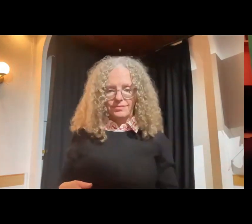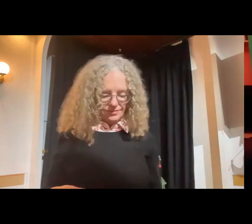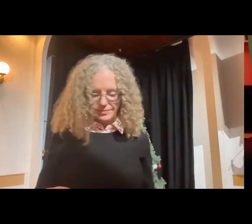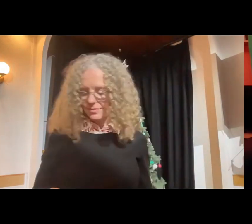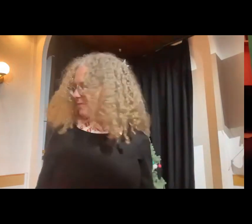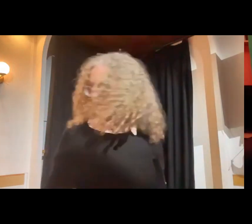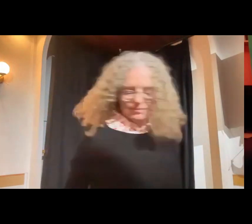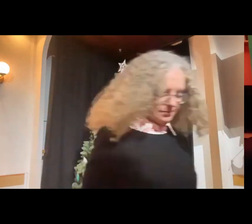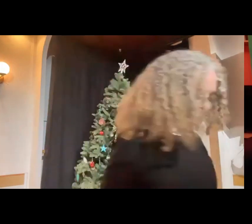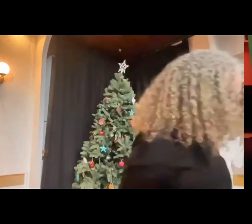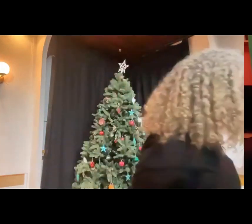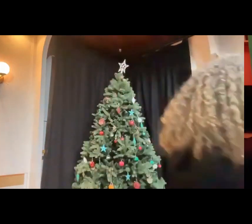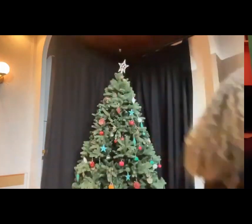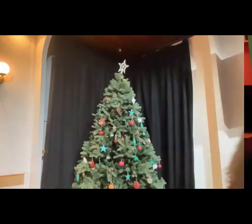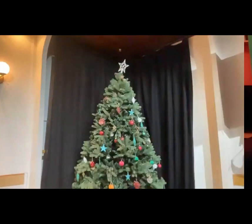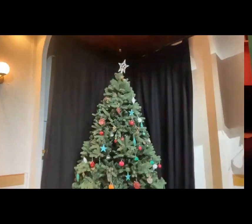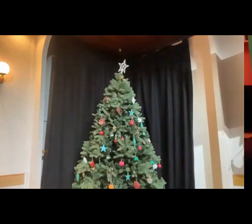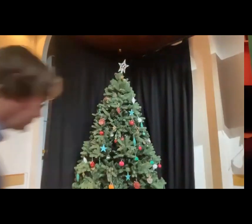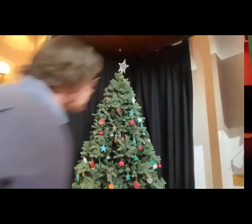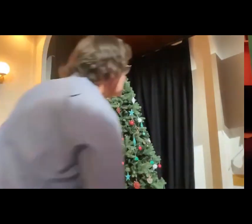He's coming